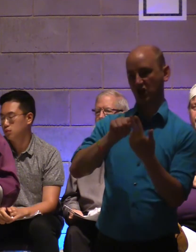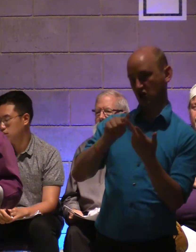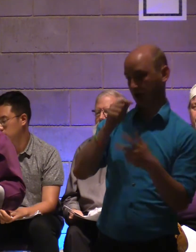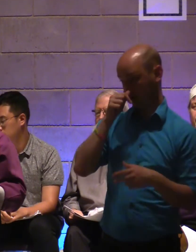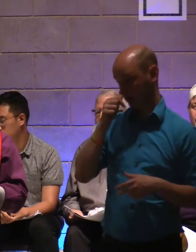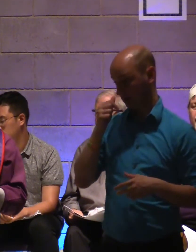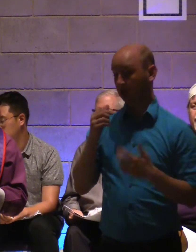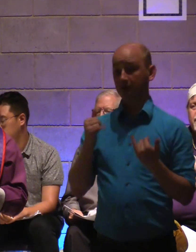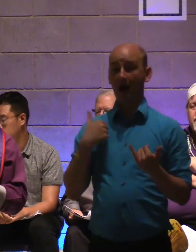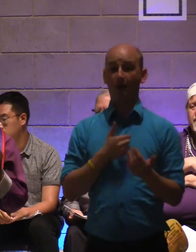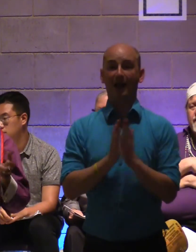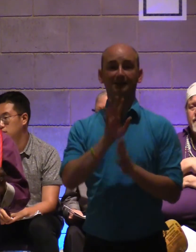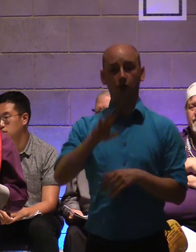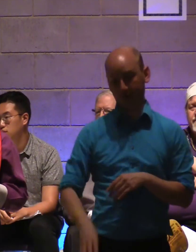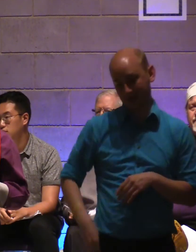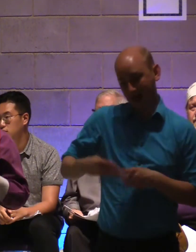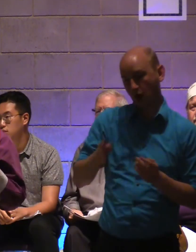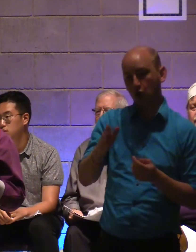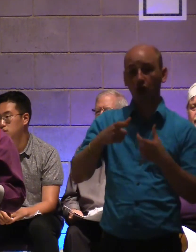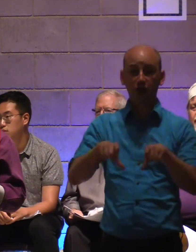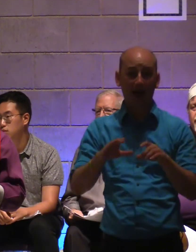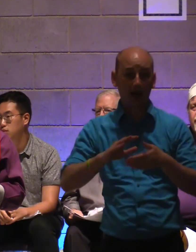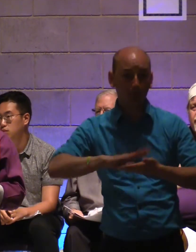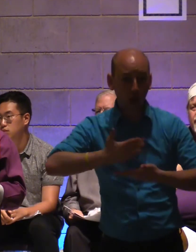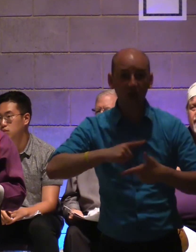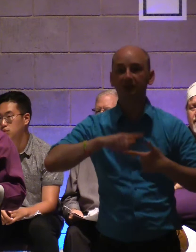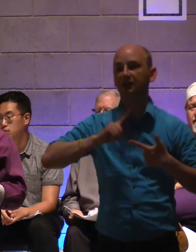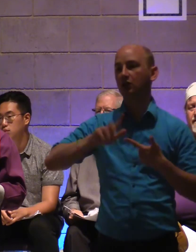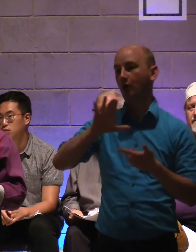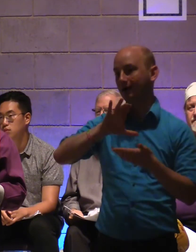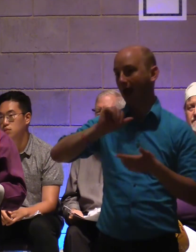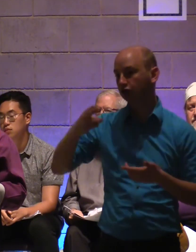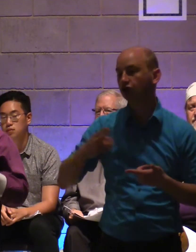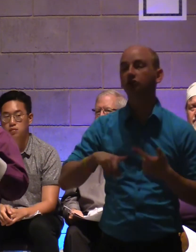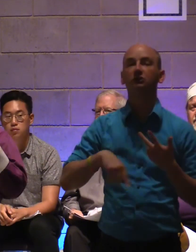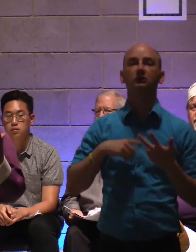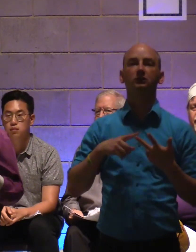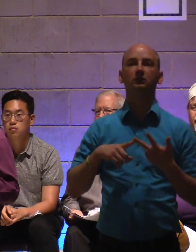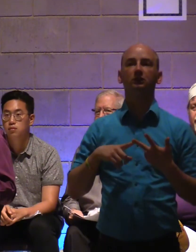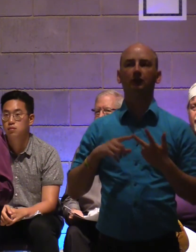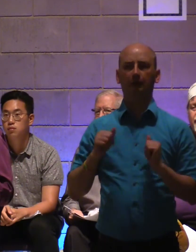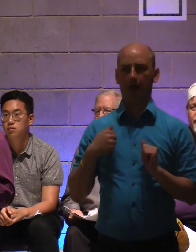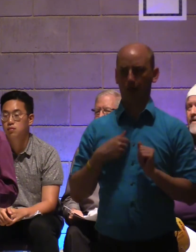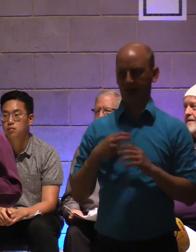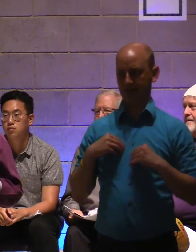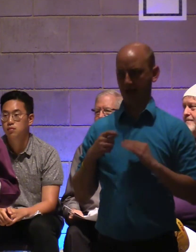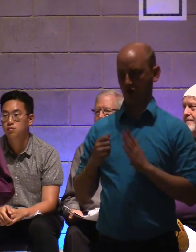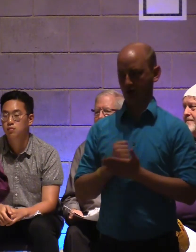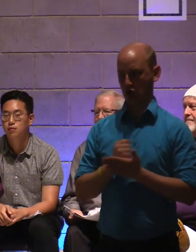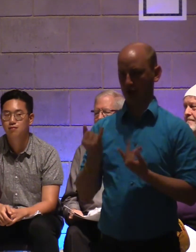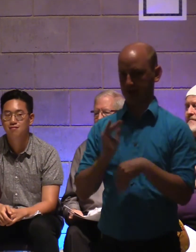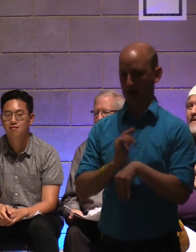time, we ask that you would take out your checkbooks, take out your cash. I'm not sure if we can take a credit card on tonight,